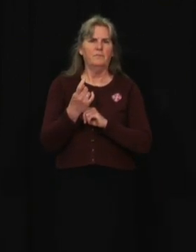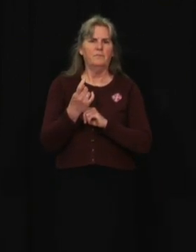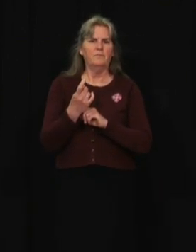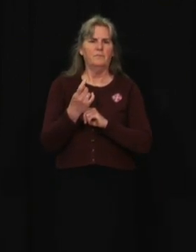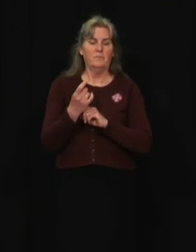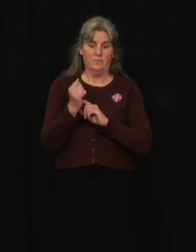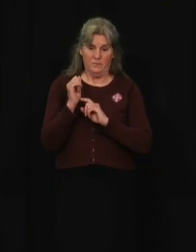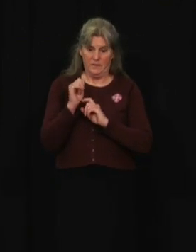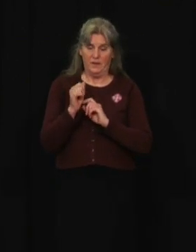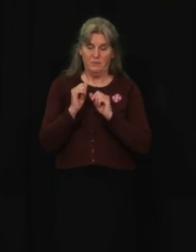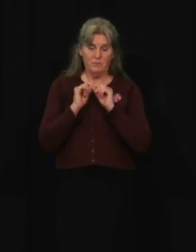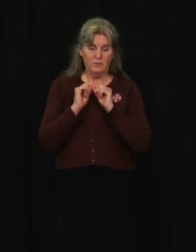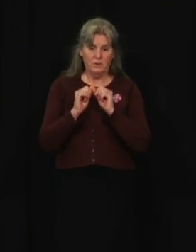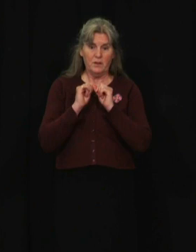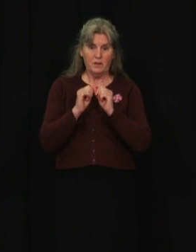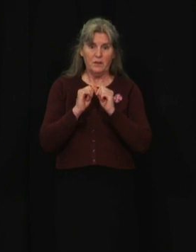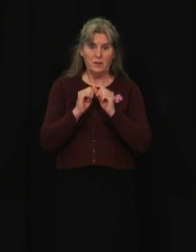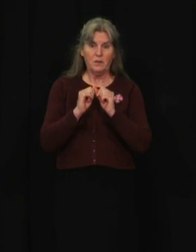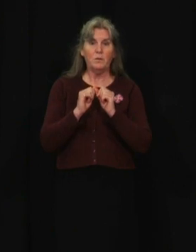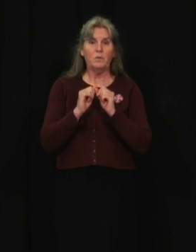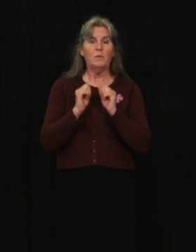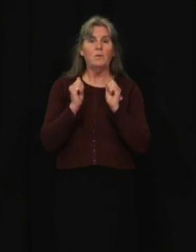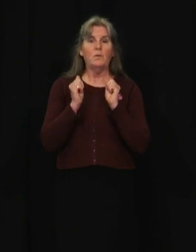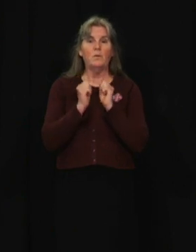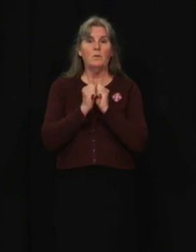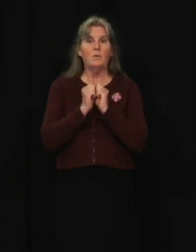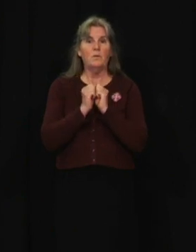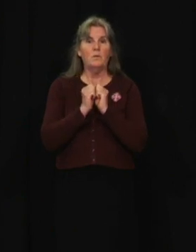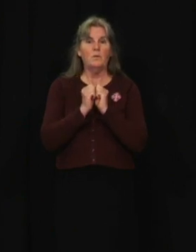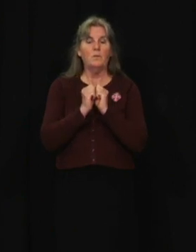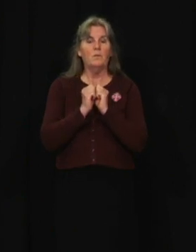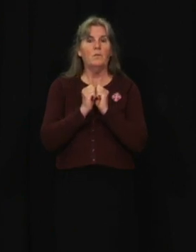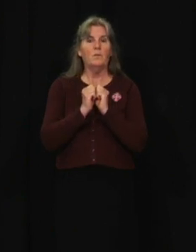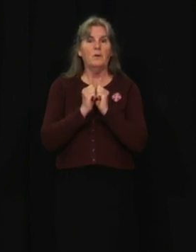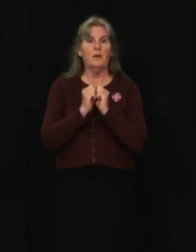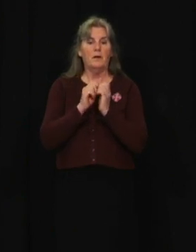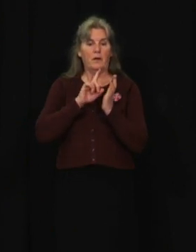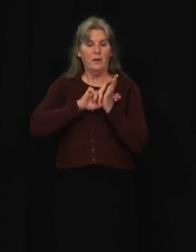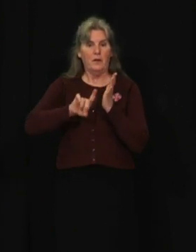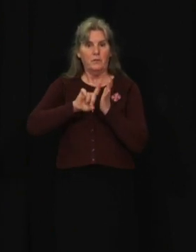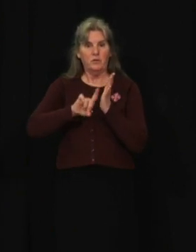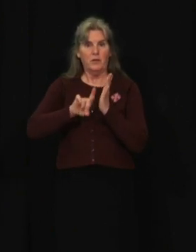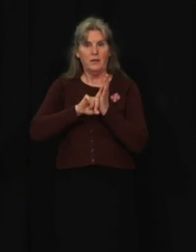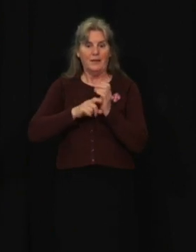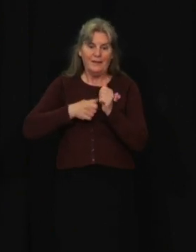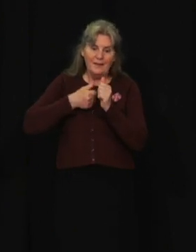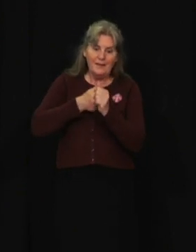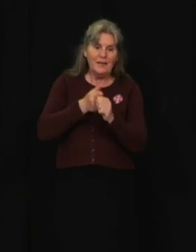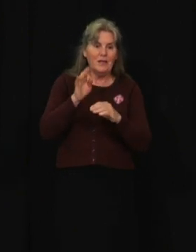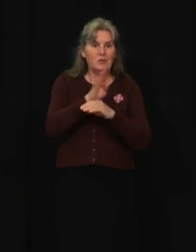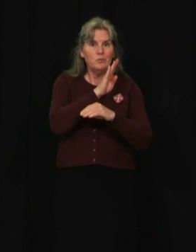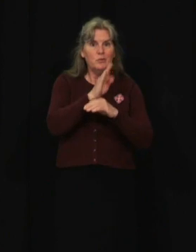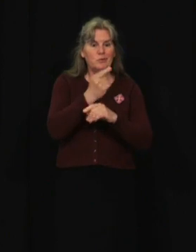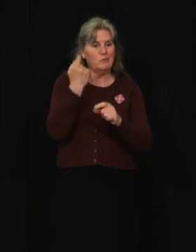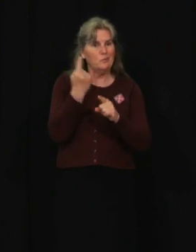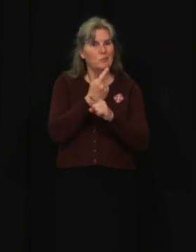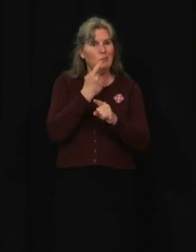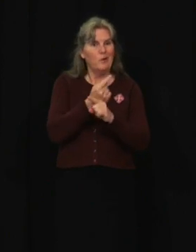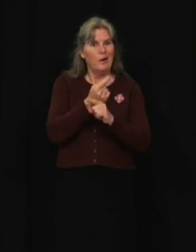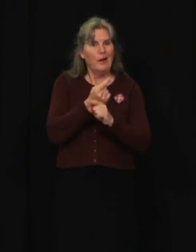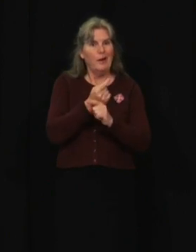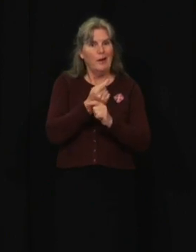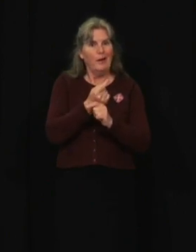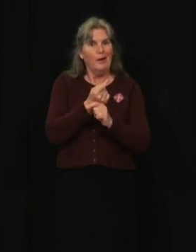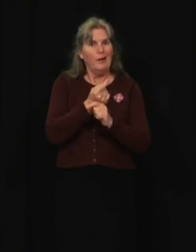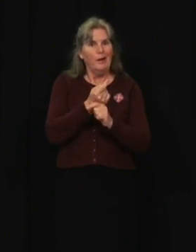can we keep up basically with the capacity to follow individually how each establishment is able to